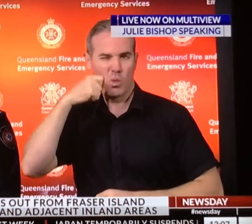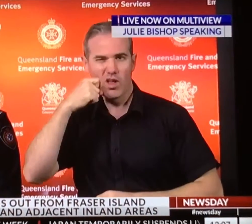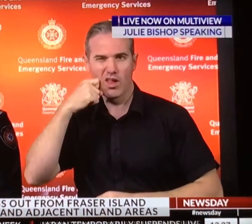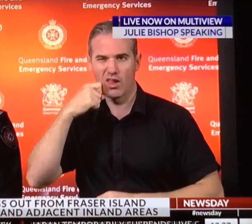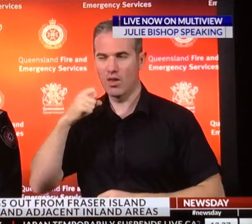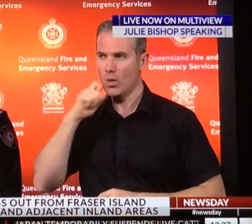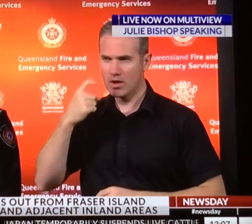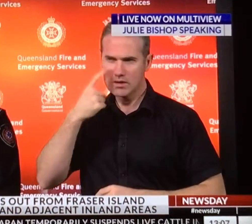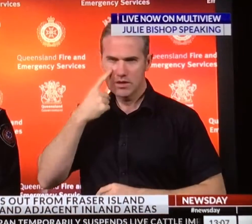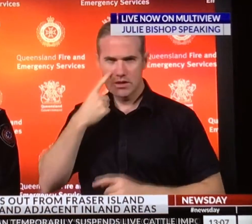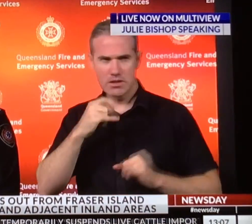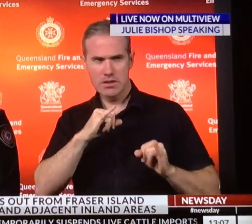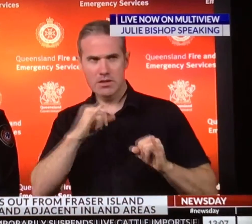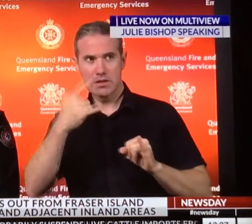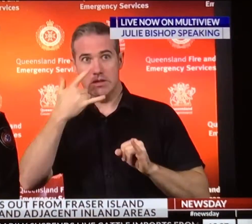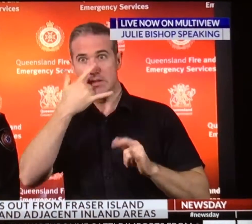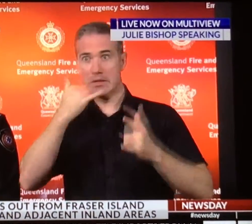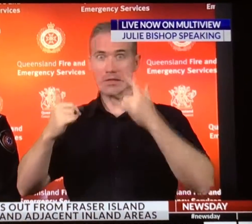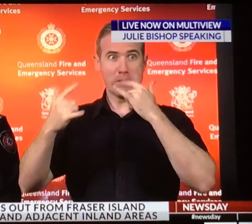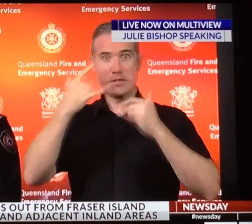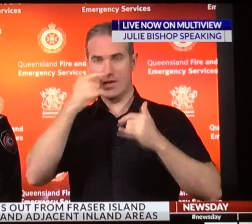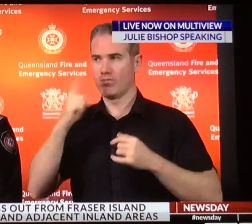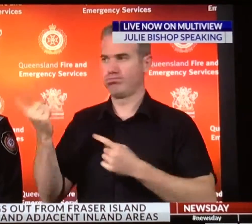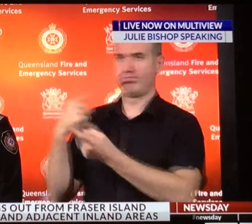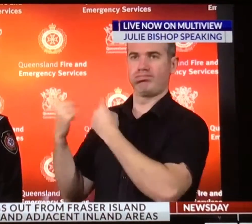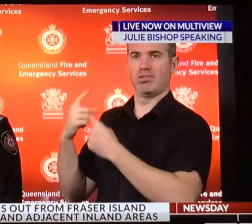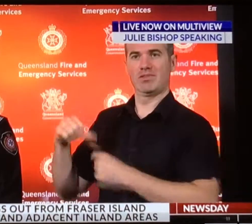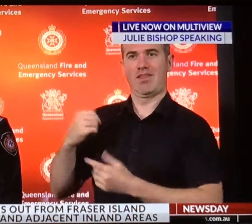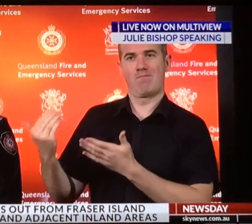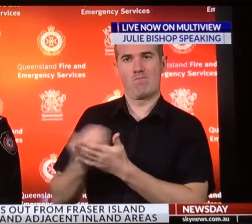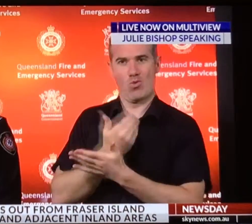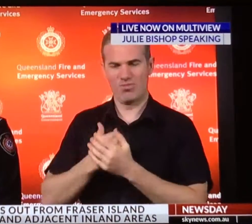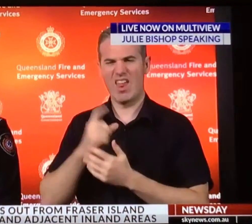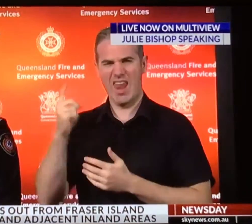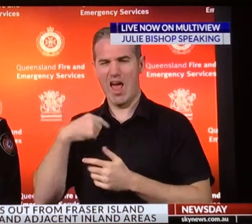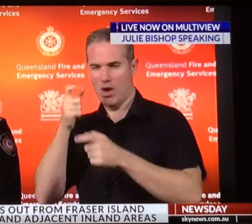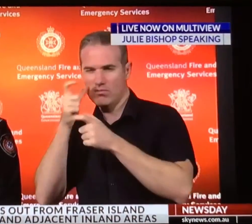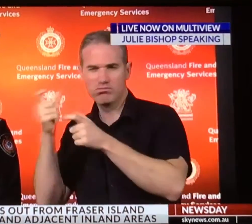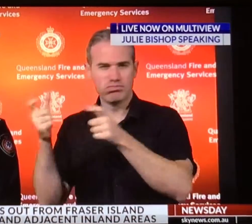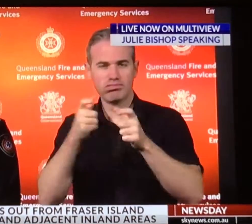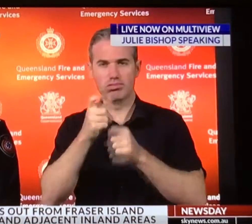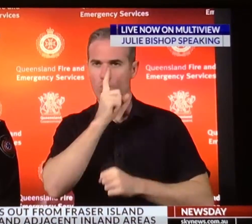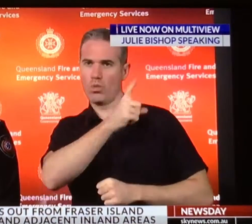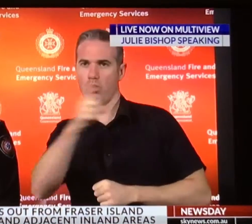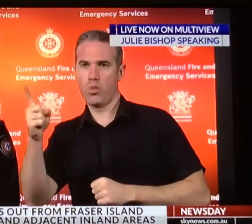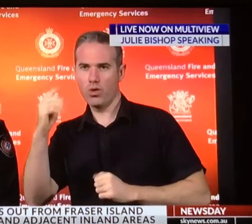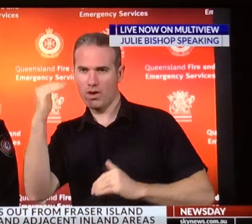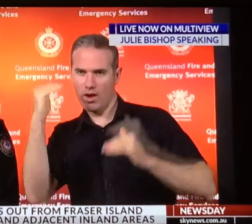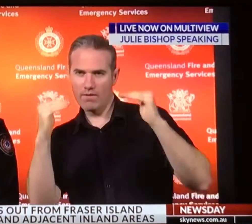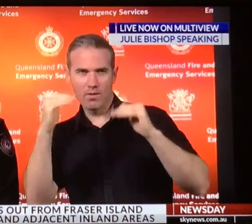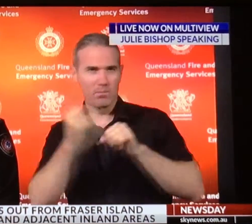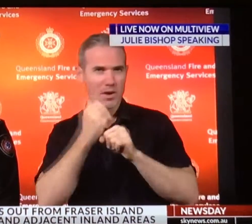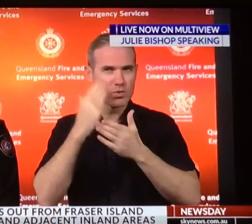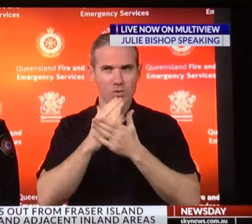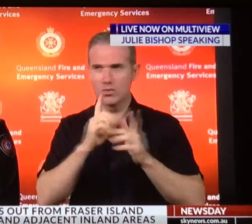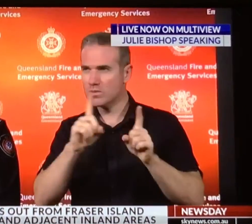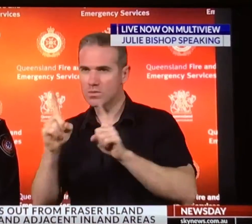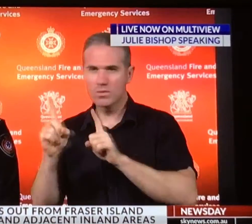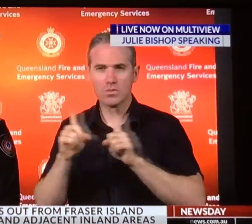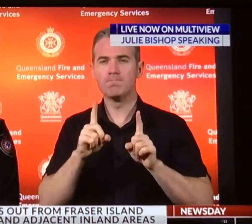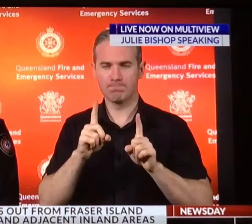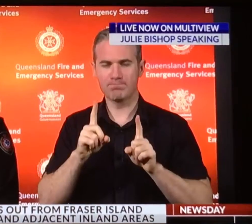the way. We currently have, we review our severe weather alert levels, and that assists us with the preparation, ensuring that not